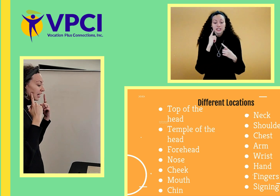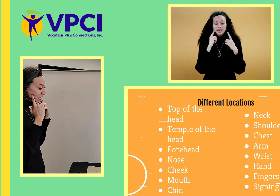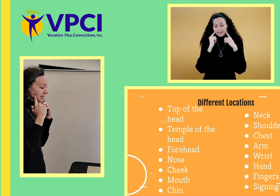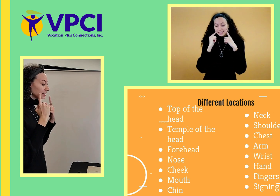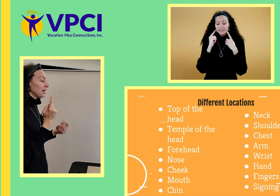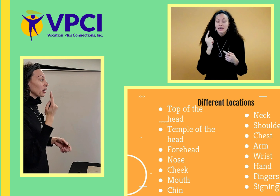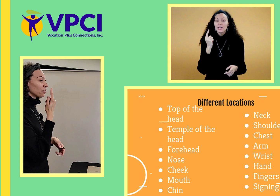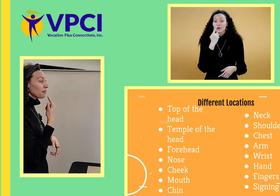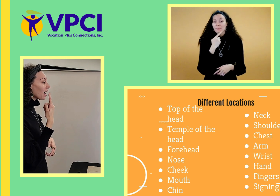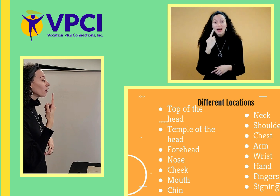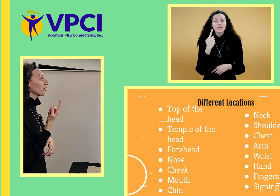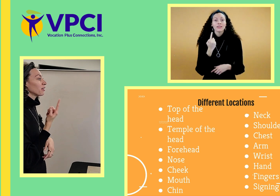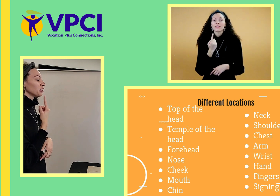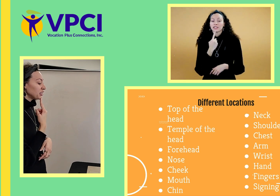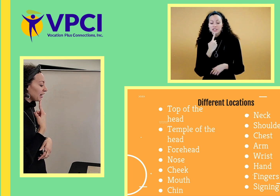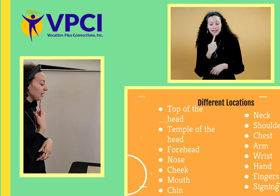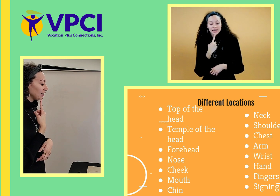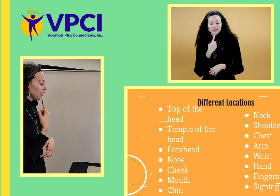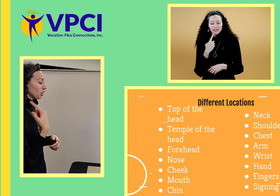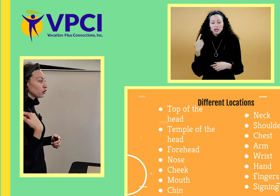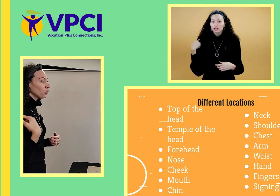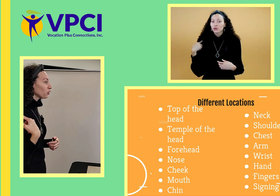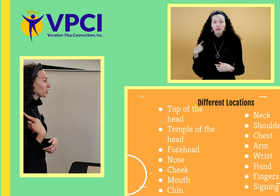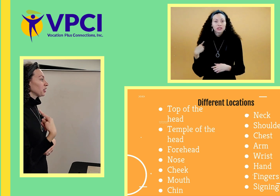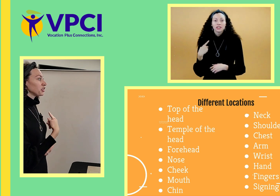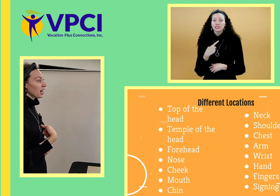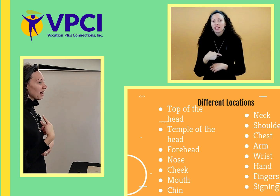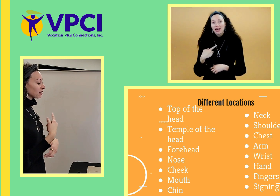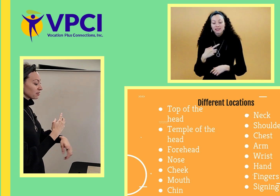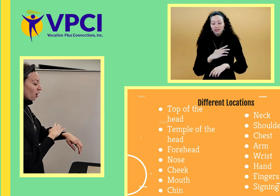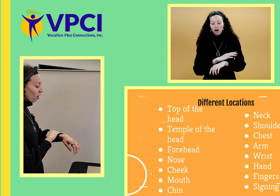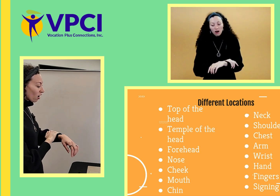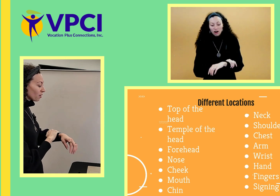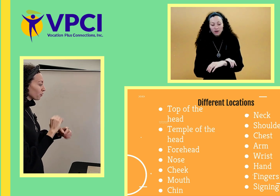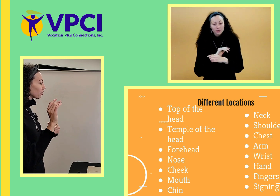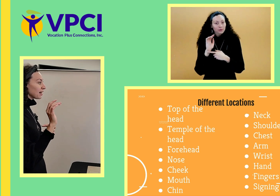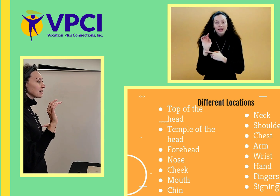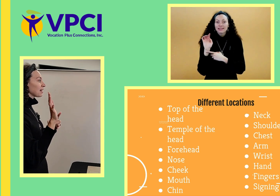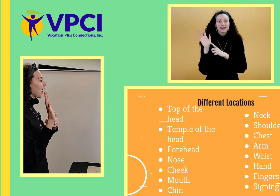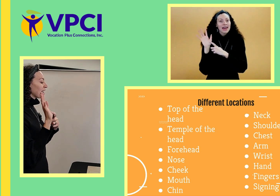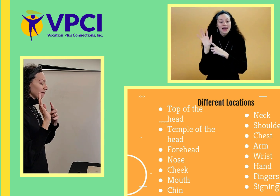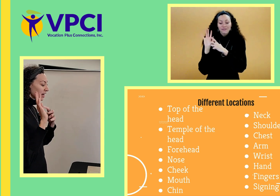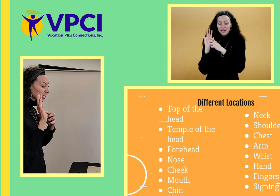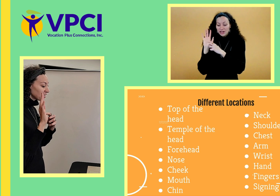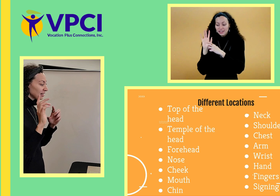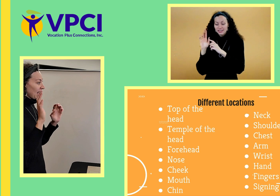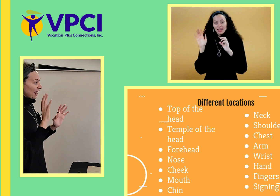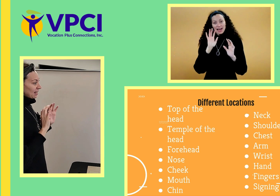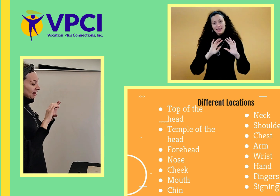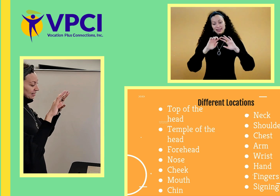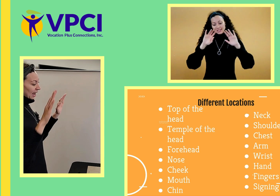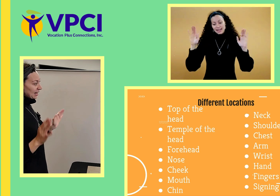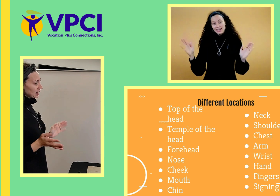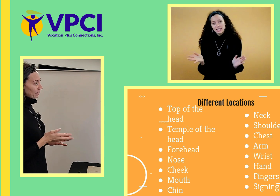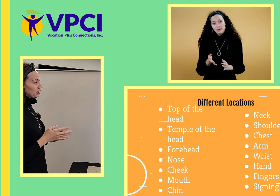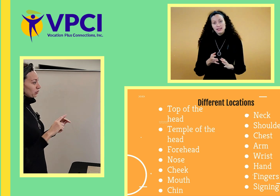your cheeks, your mouth, your chin, shoulder, chest, arm, wrist, hand, fingers, and